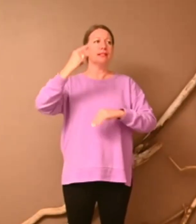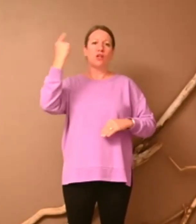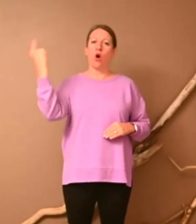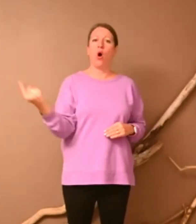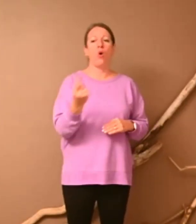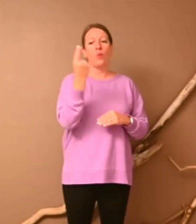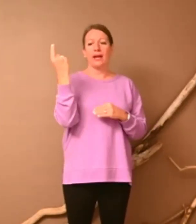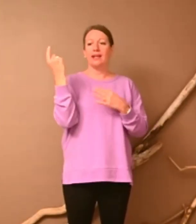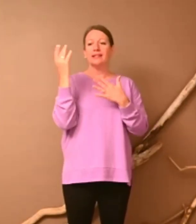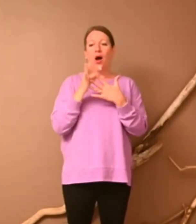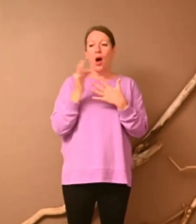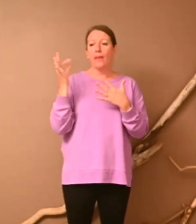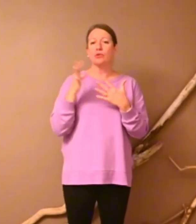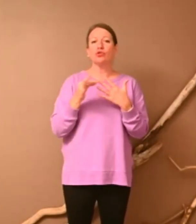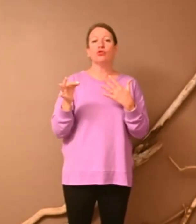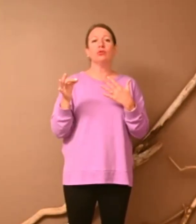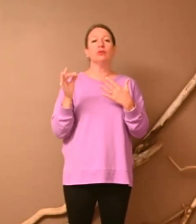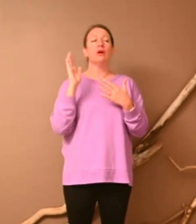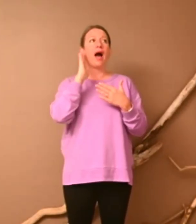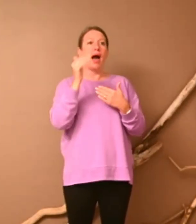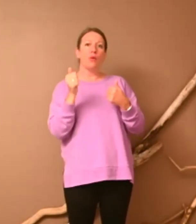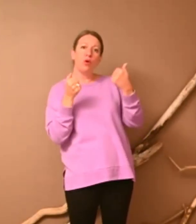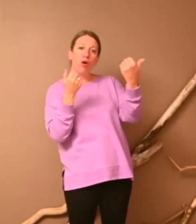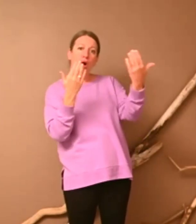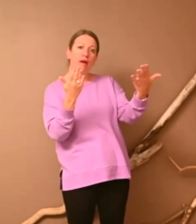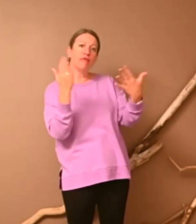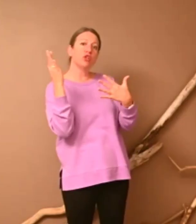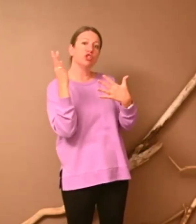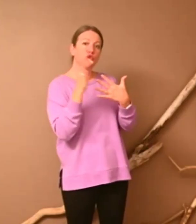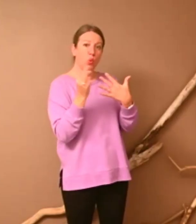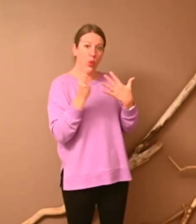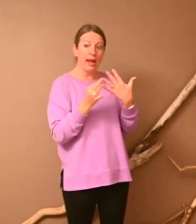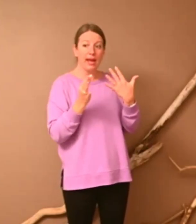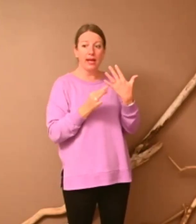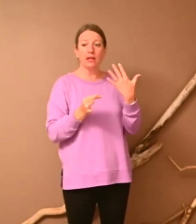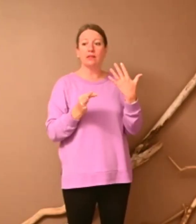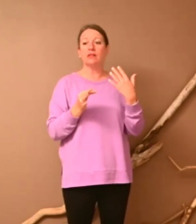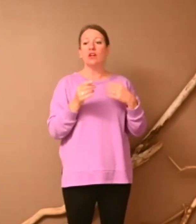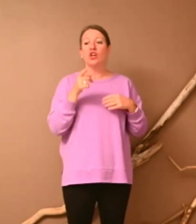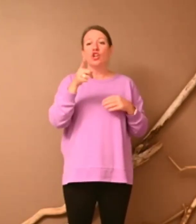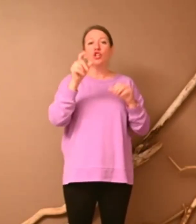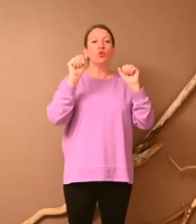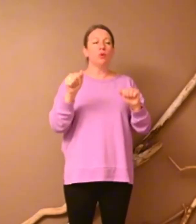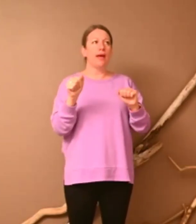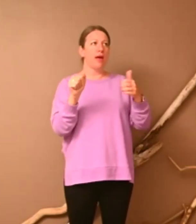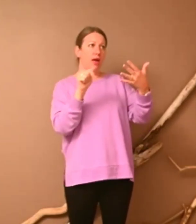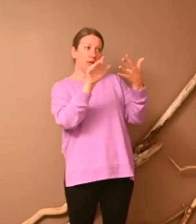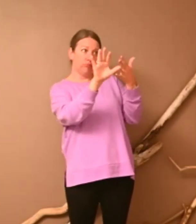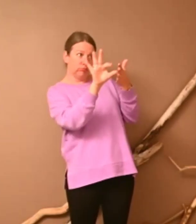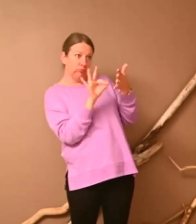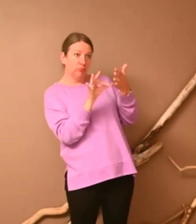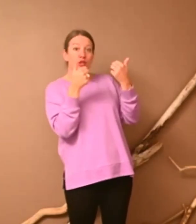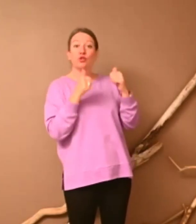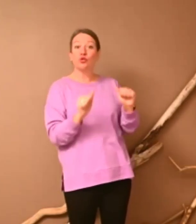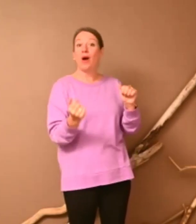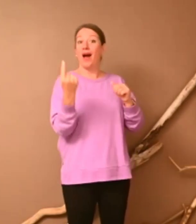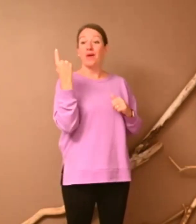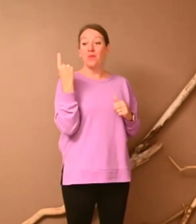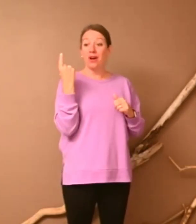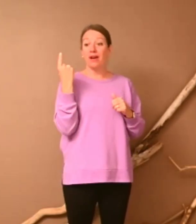today. For TCTSY, movement is always optional. I will offer some different choices,